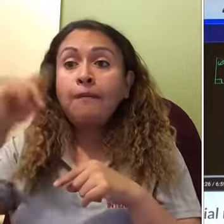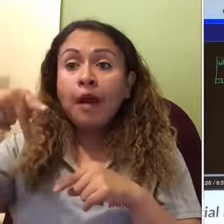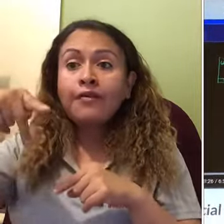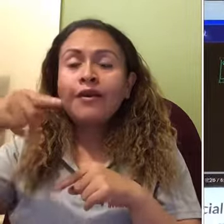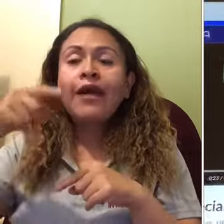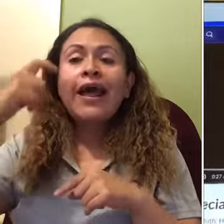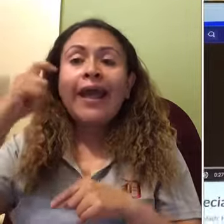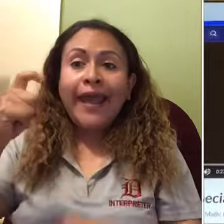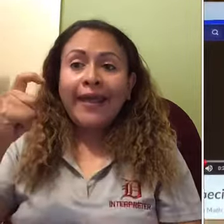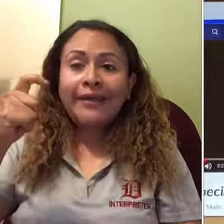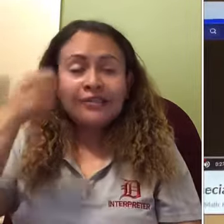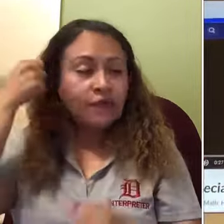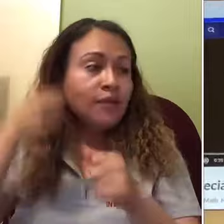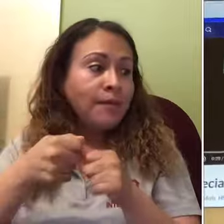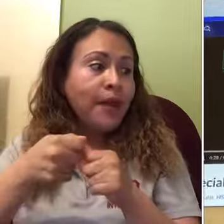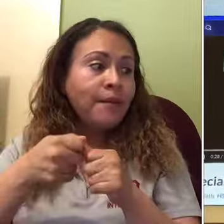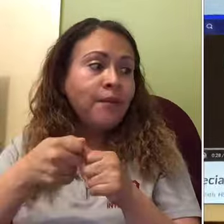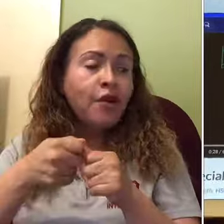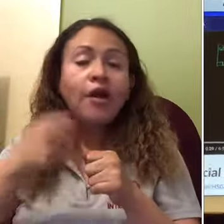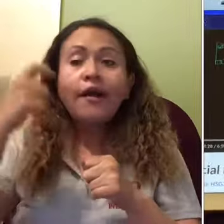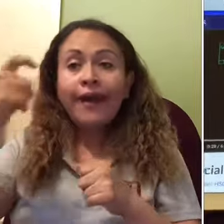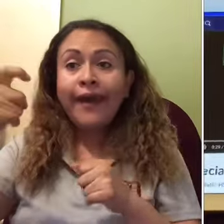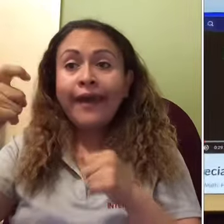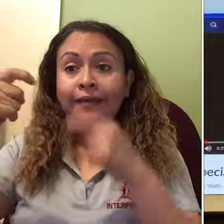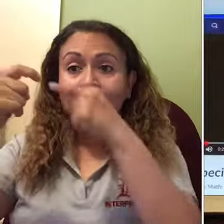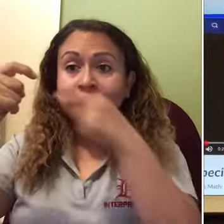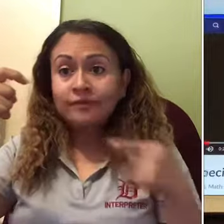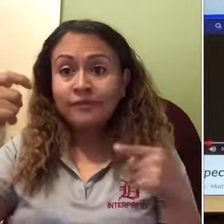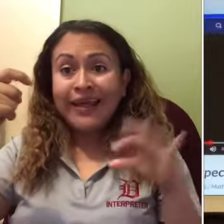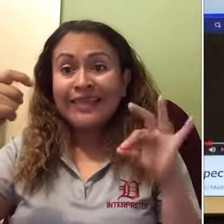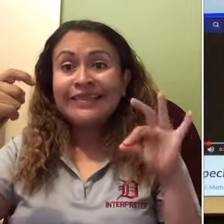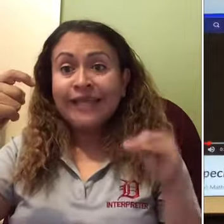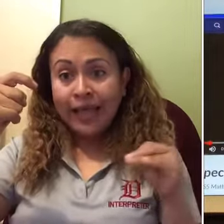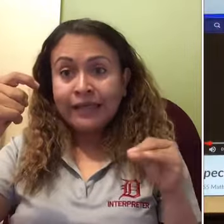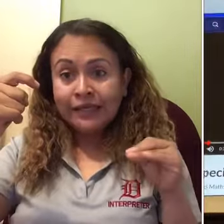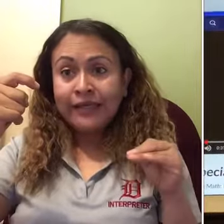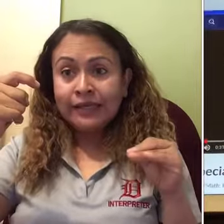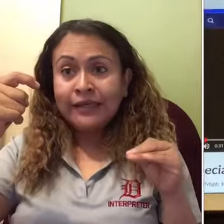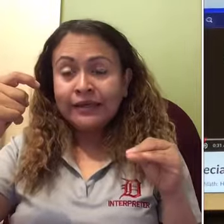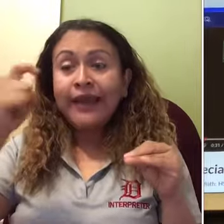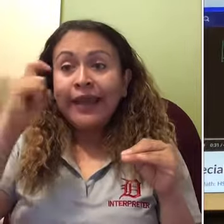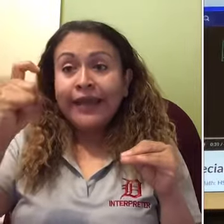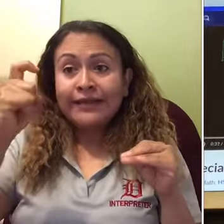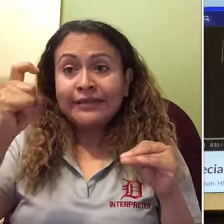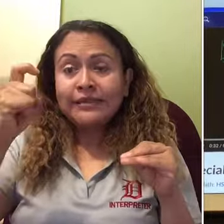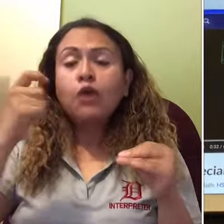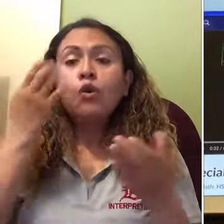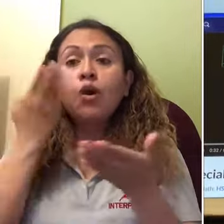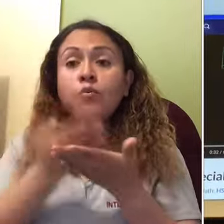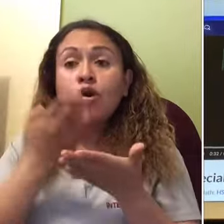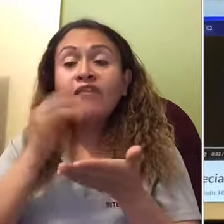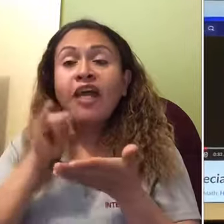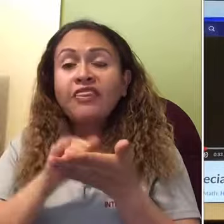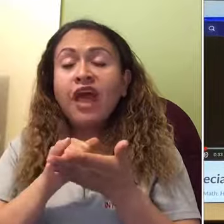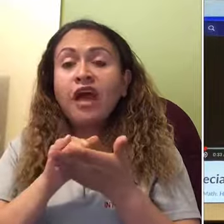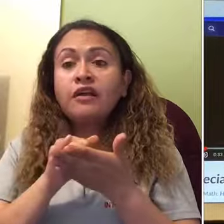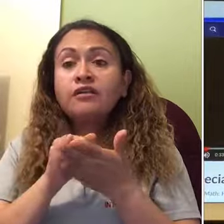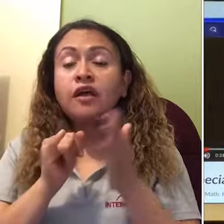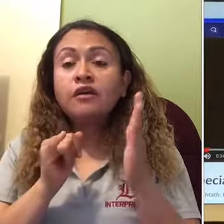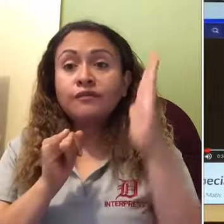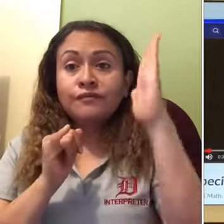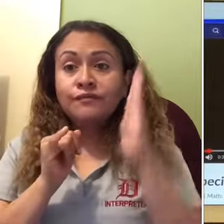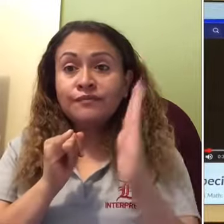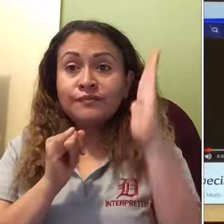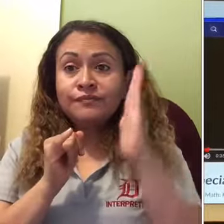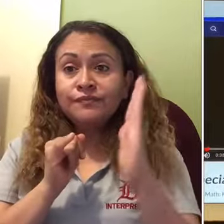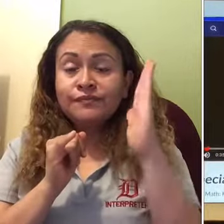so that's, remember, the hypotenuse is opposite the 90-degree side. If the hypotenuse has length x, what we're going to prove is that the shortest side, which is